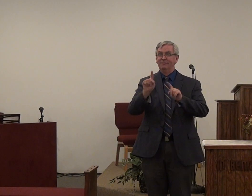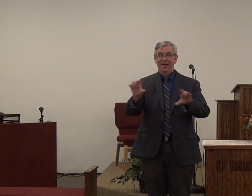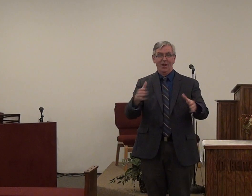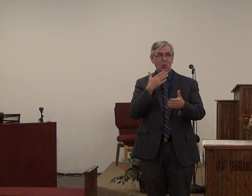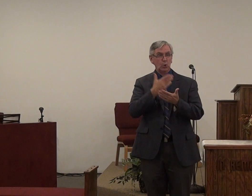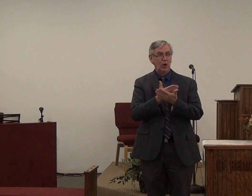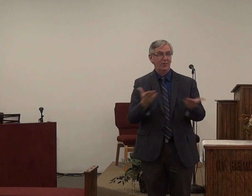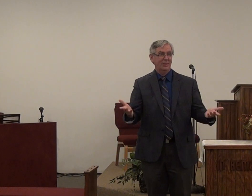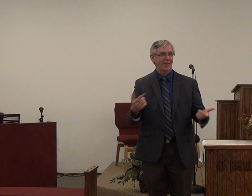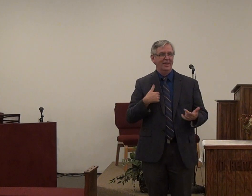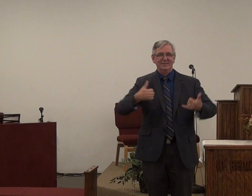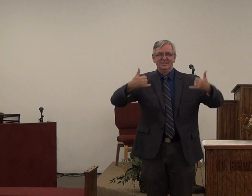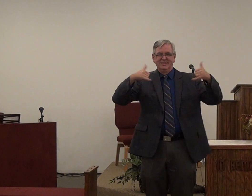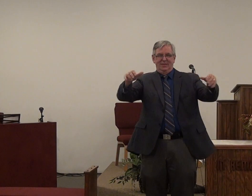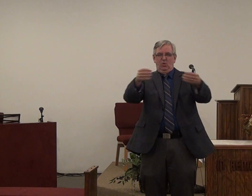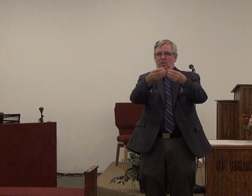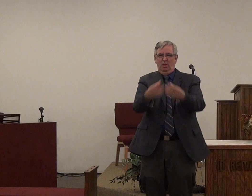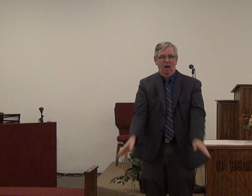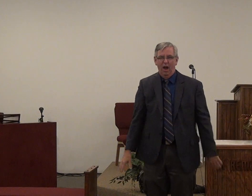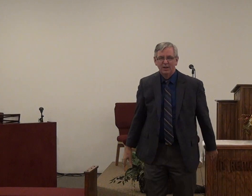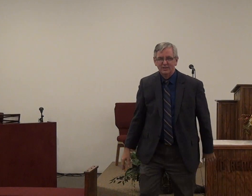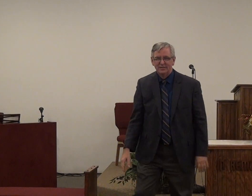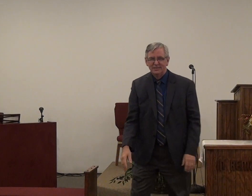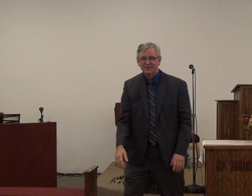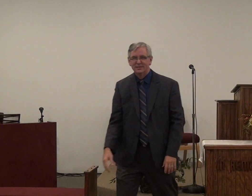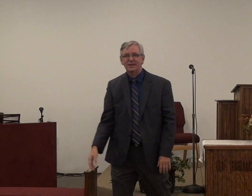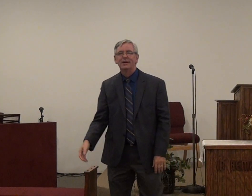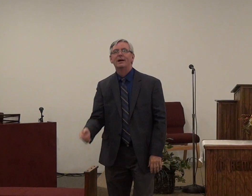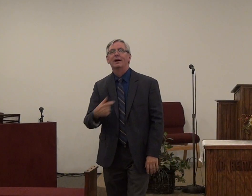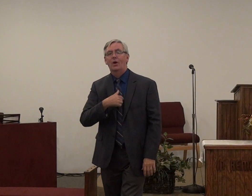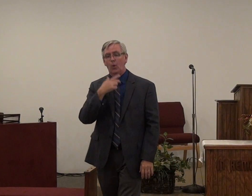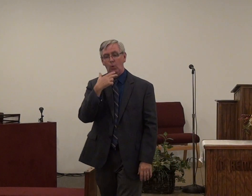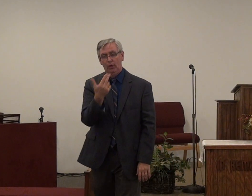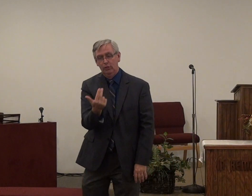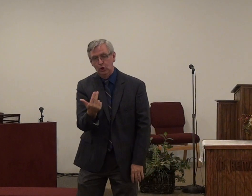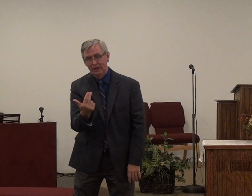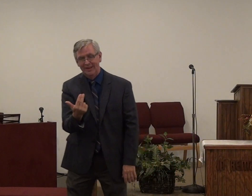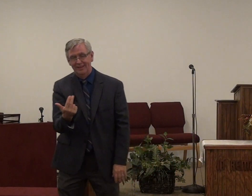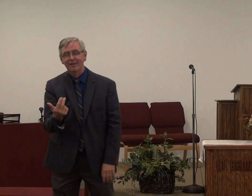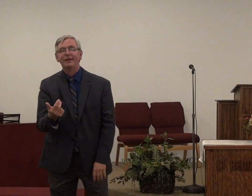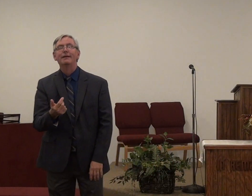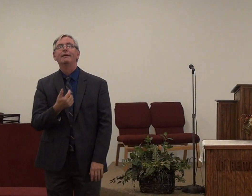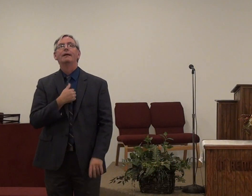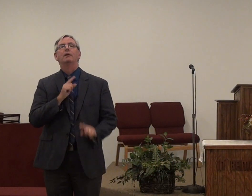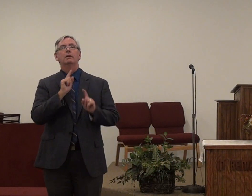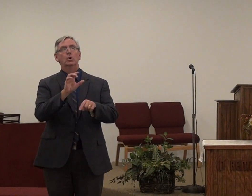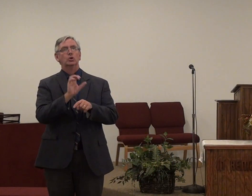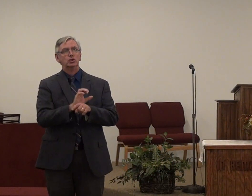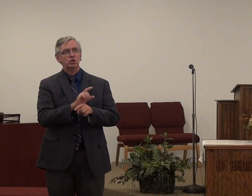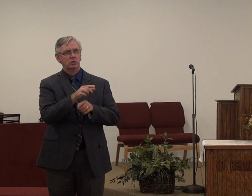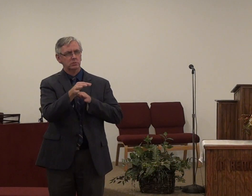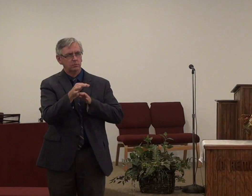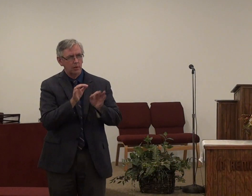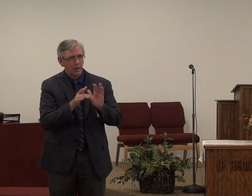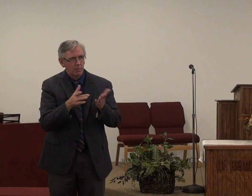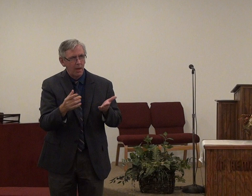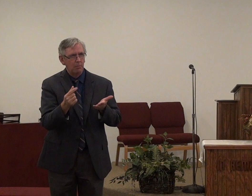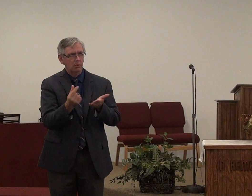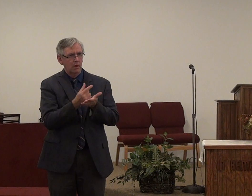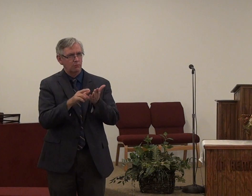good Lutheran church. I did a lot of good things growing up, but I was lost. When I was 13 years old, I went to a church